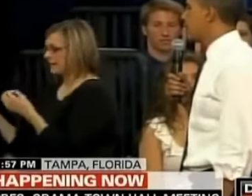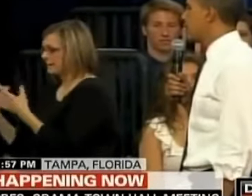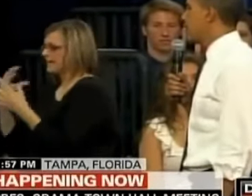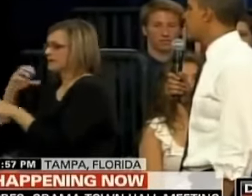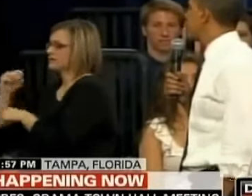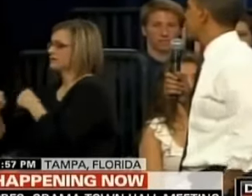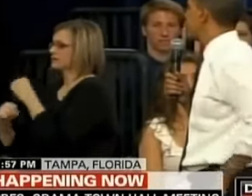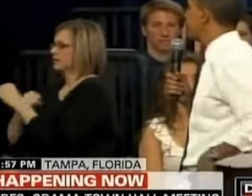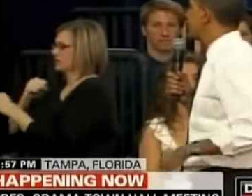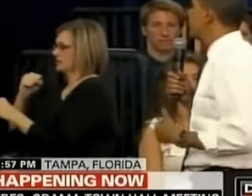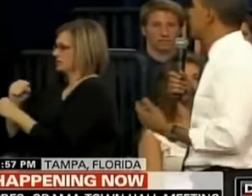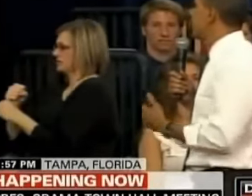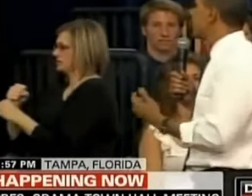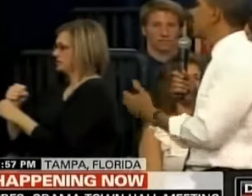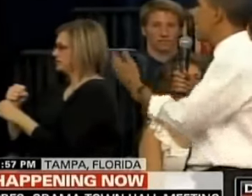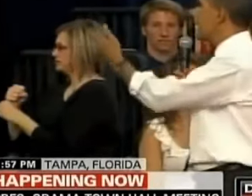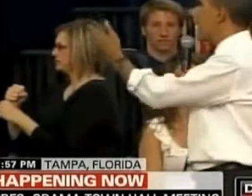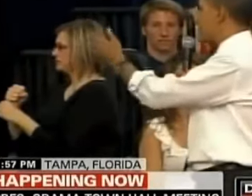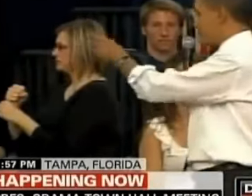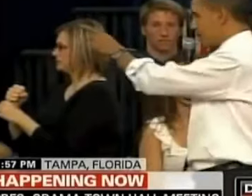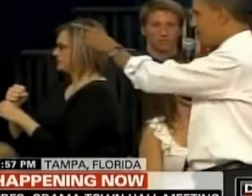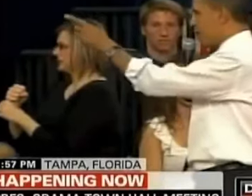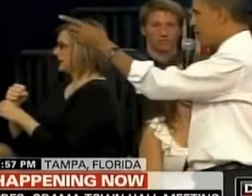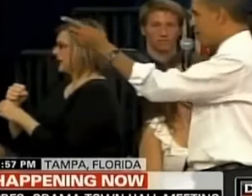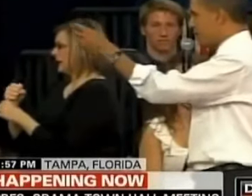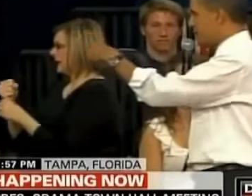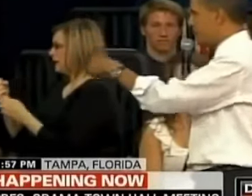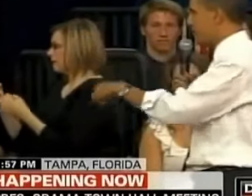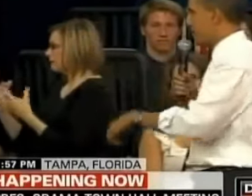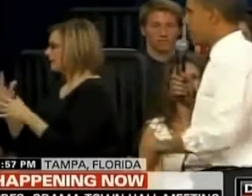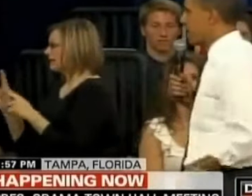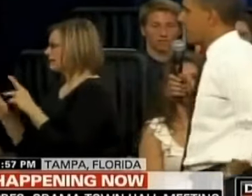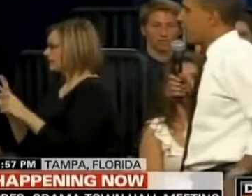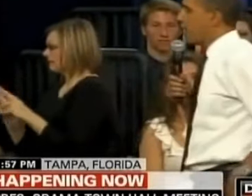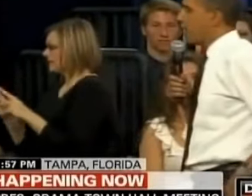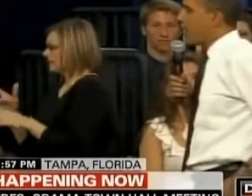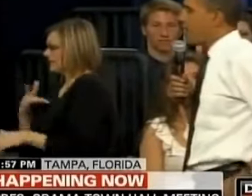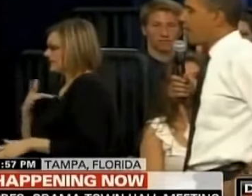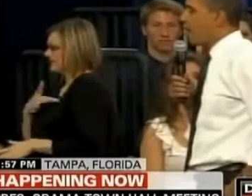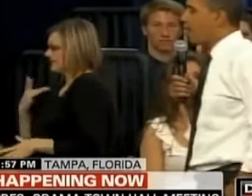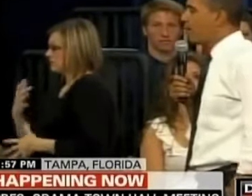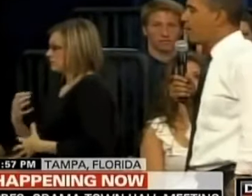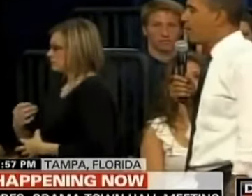And it's an issue that elicits a lot of passions, as you heard.